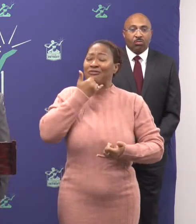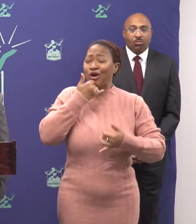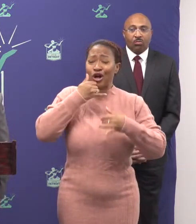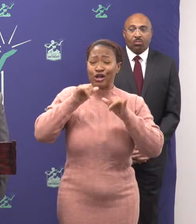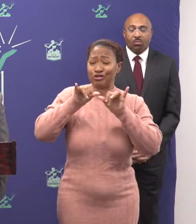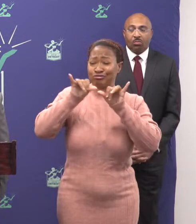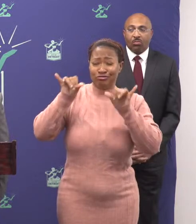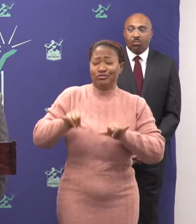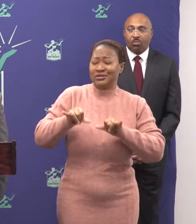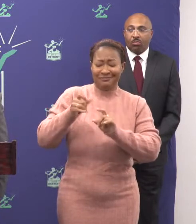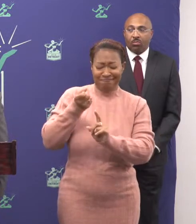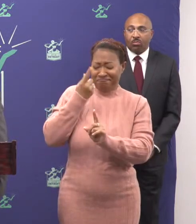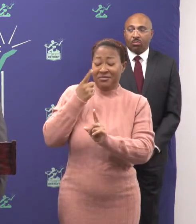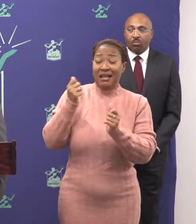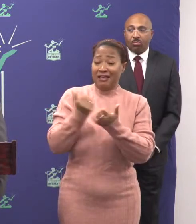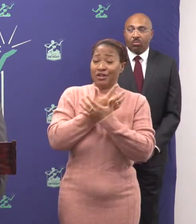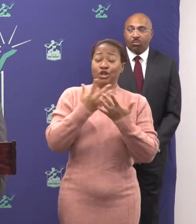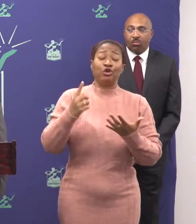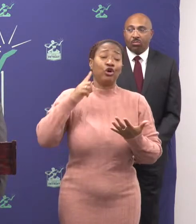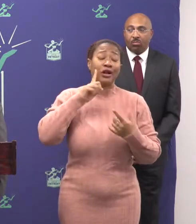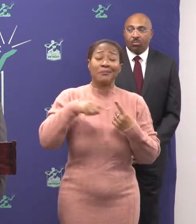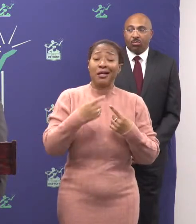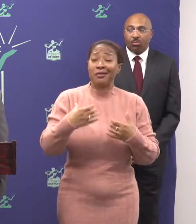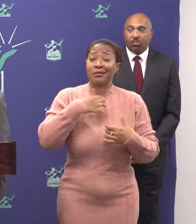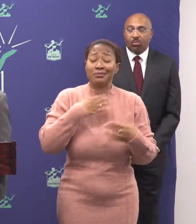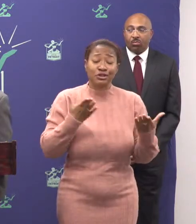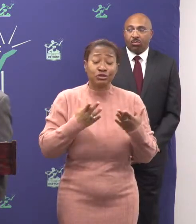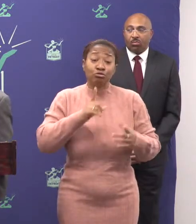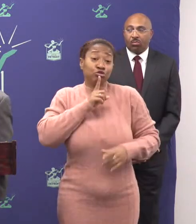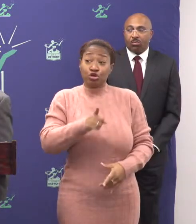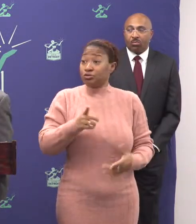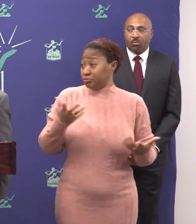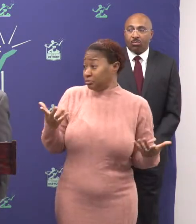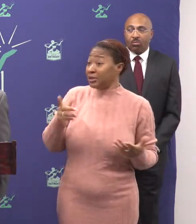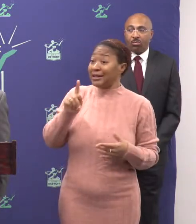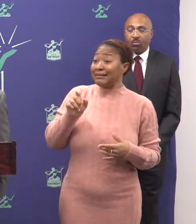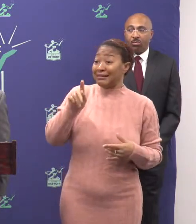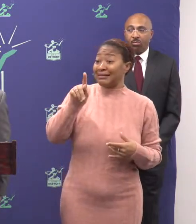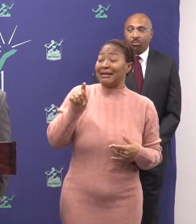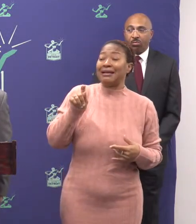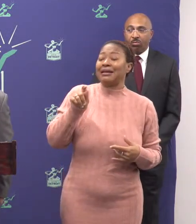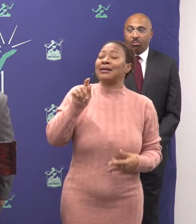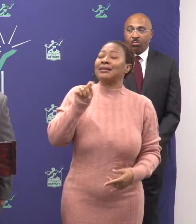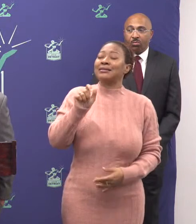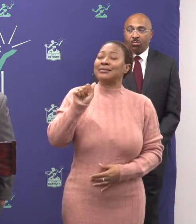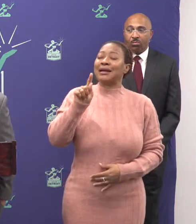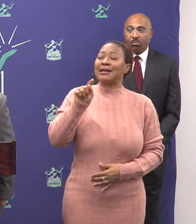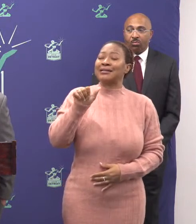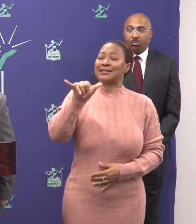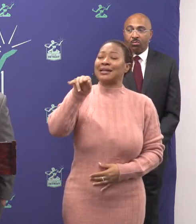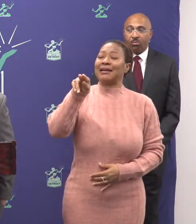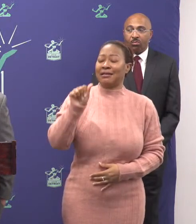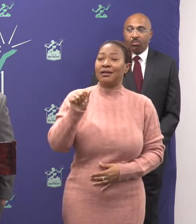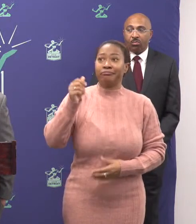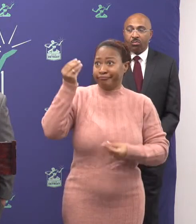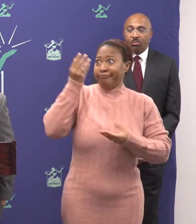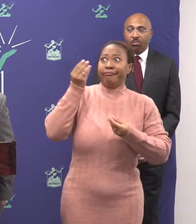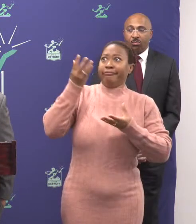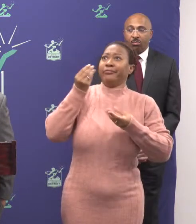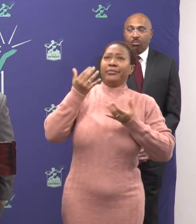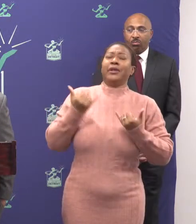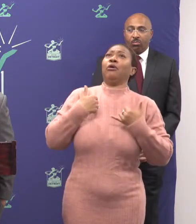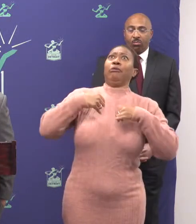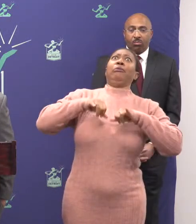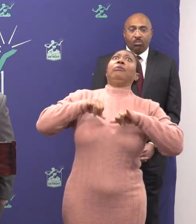structure. Everything that you've heard about the complaints of the service is true. Tatiana gave me an earful earlier